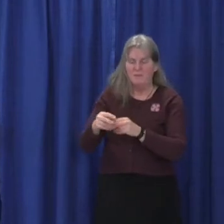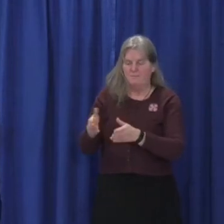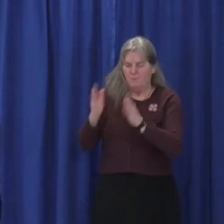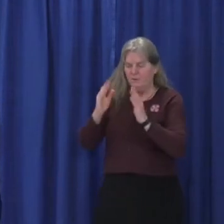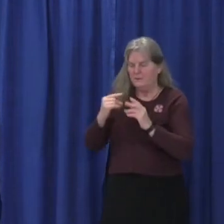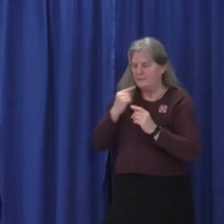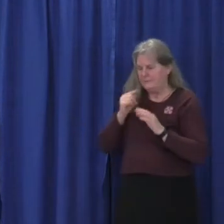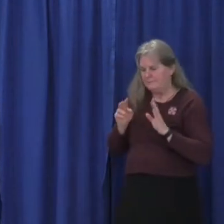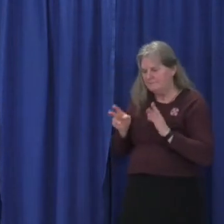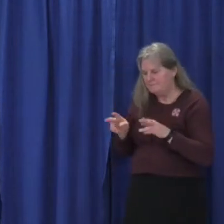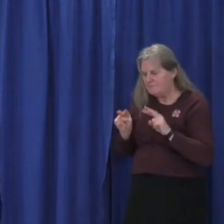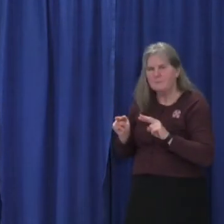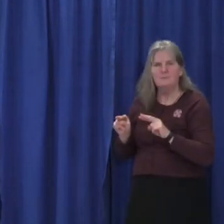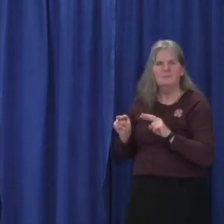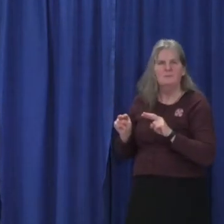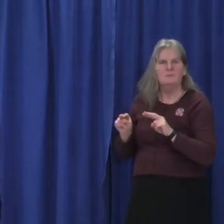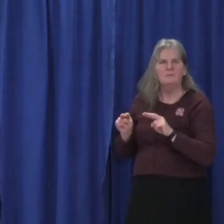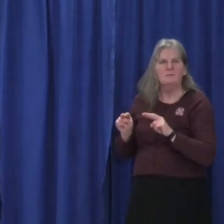It was